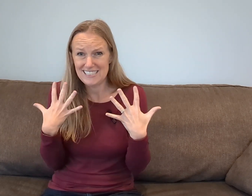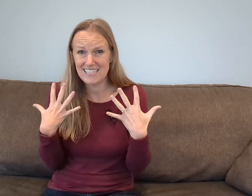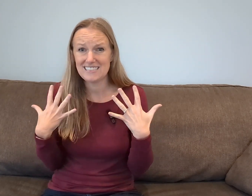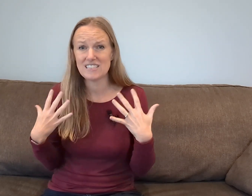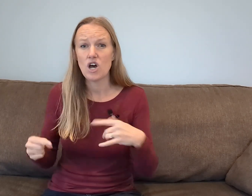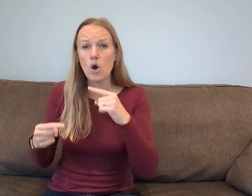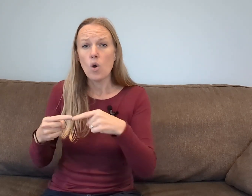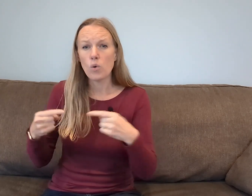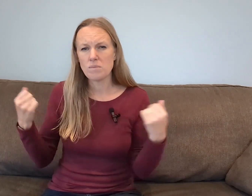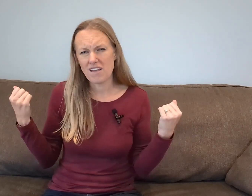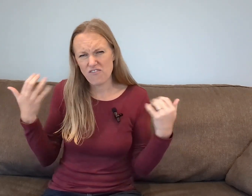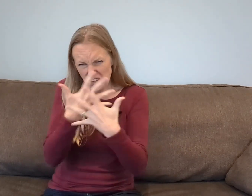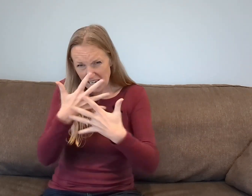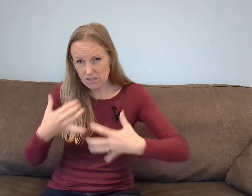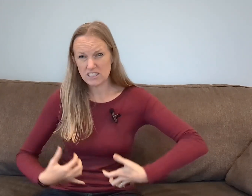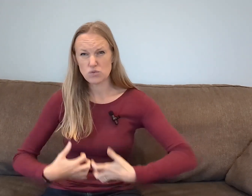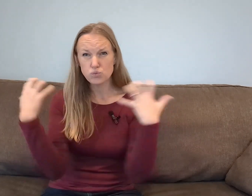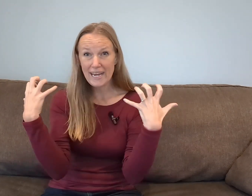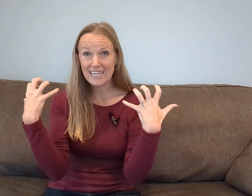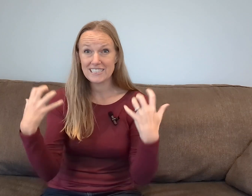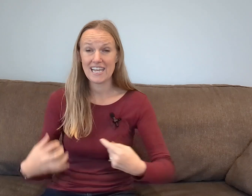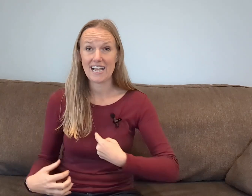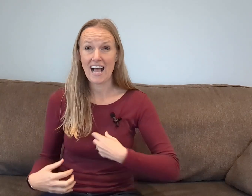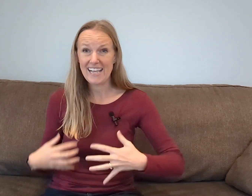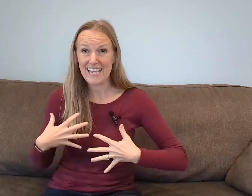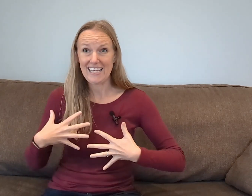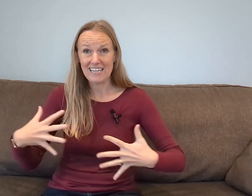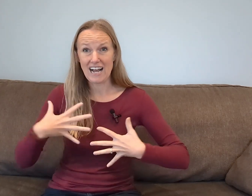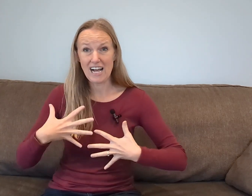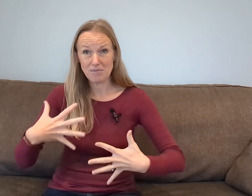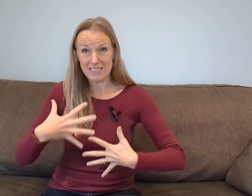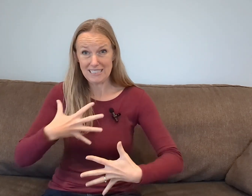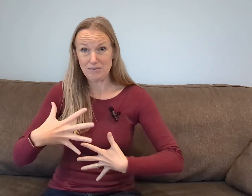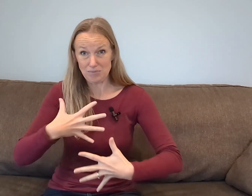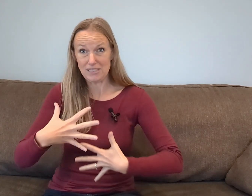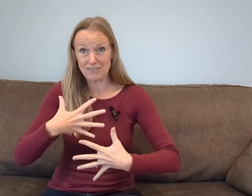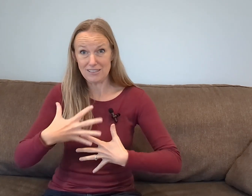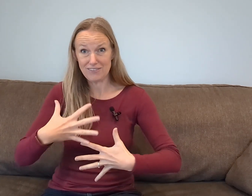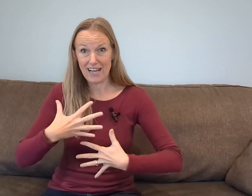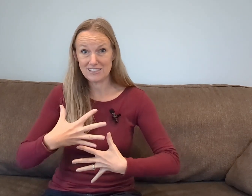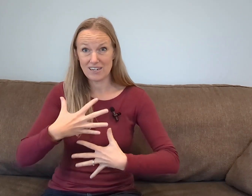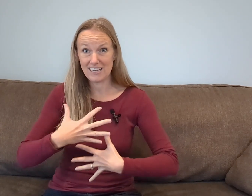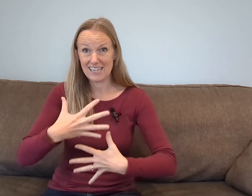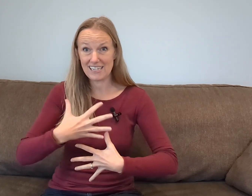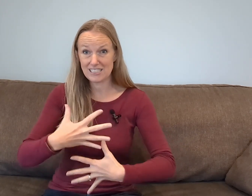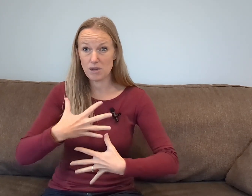anxiousness, when my fear is raging and I'm breathing really fast, right? I can't catch my